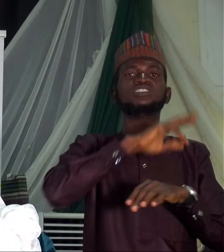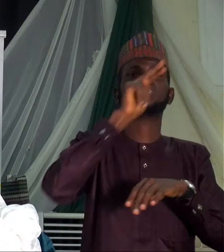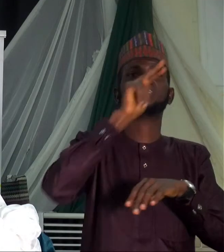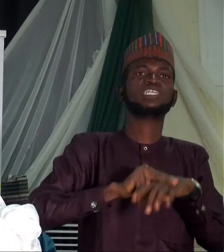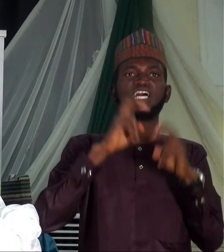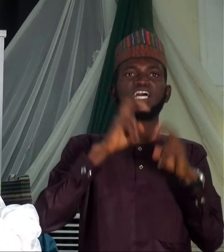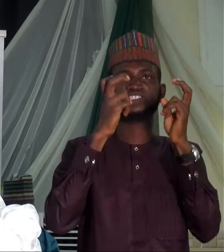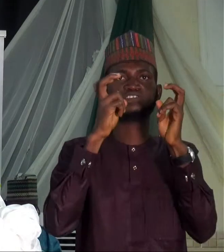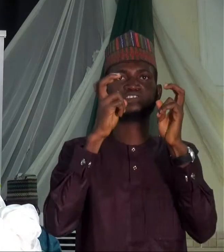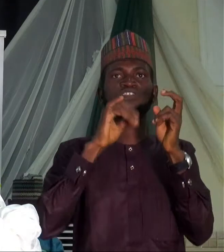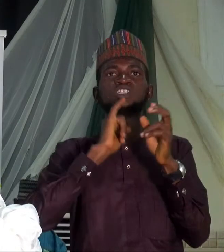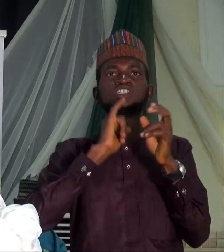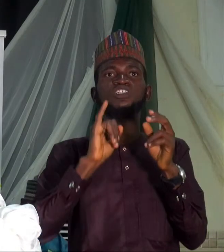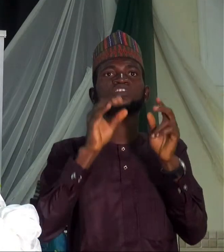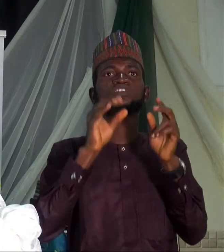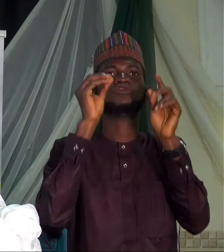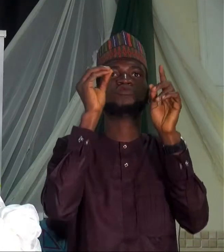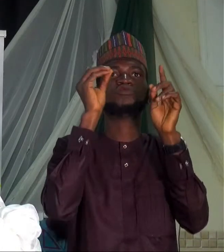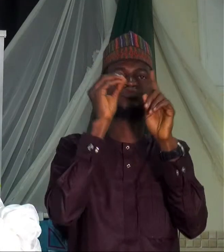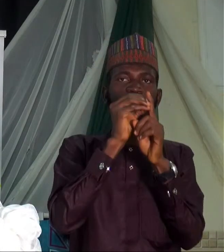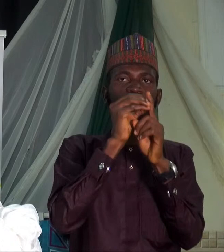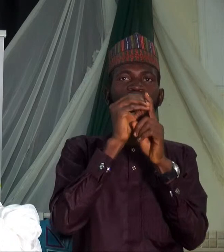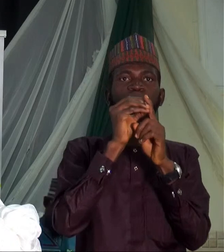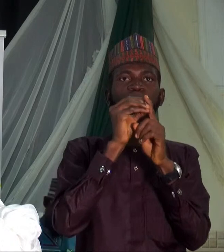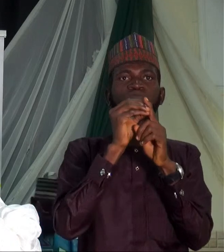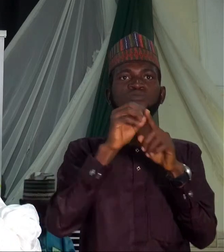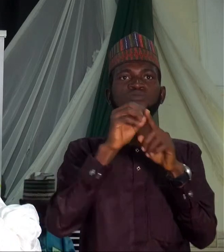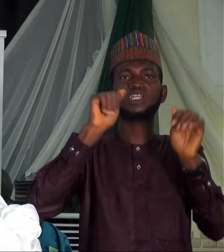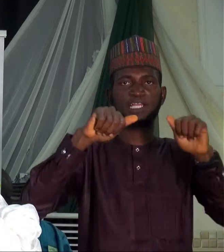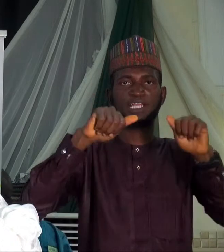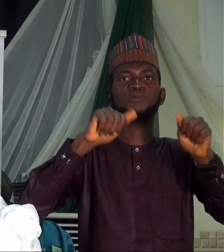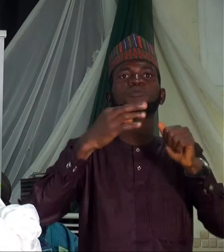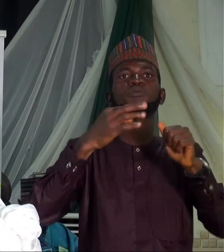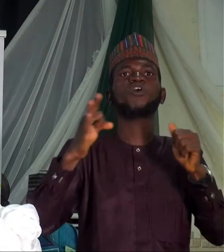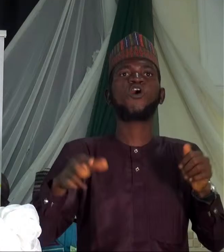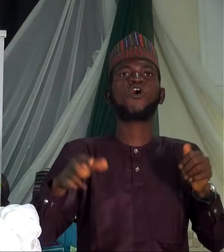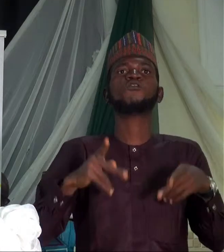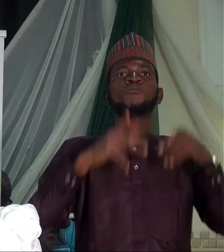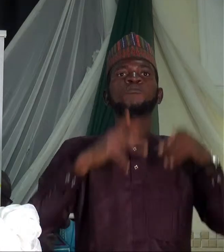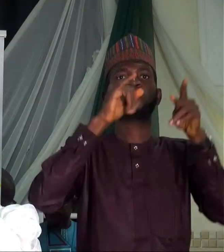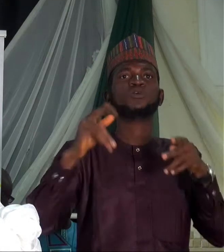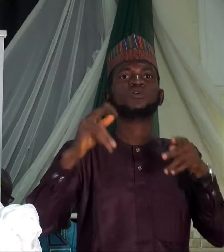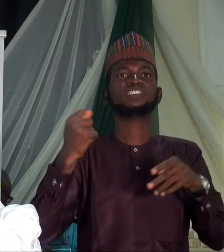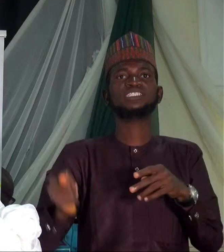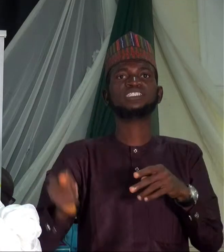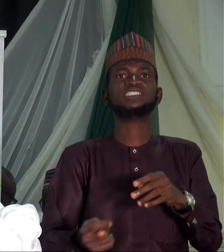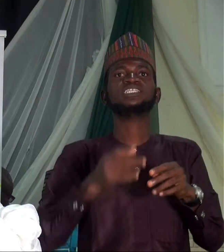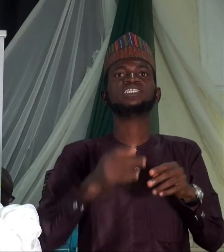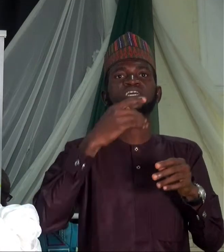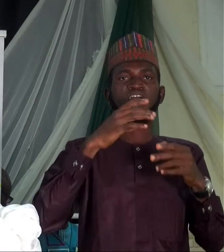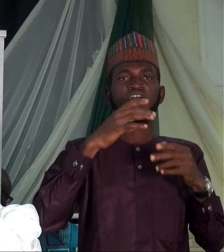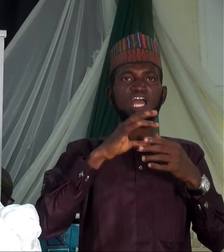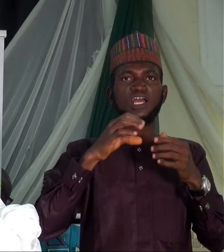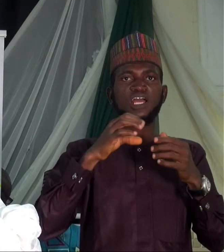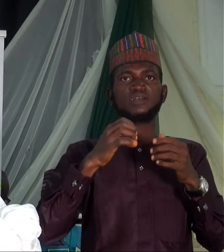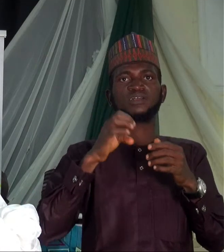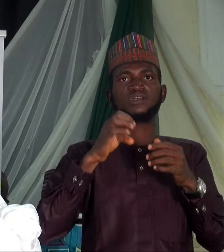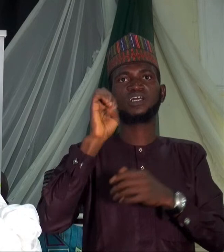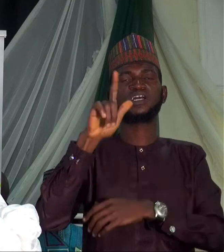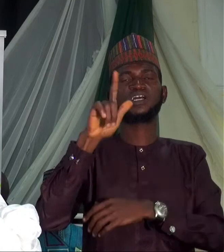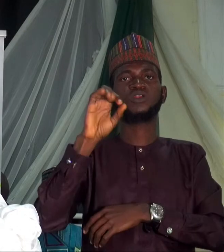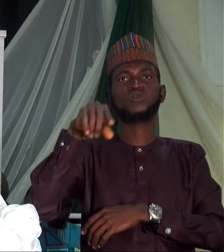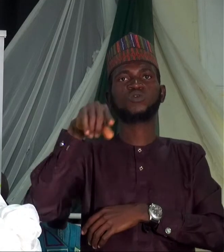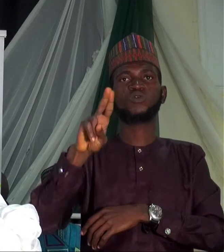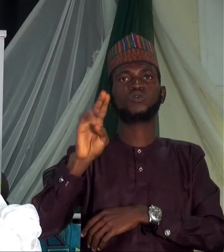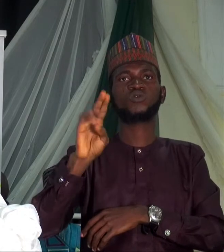is two-edged sword, capable of enhancing development or crippling it. It is in the light of